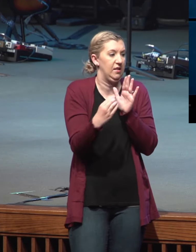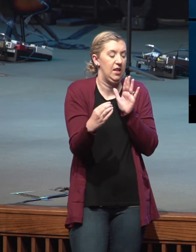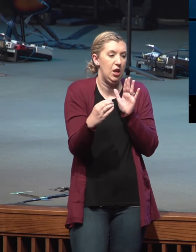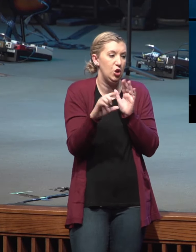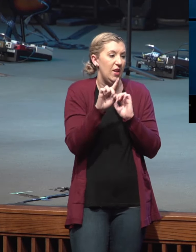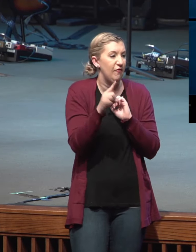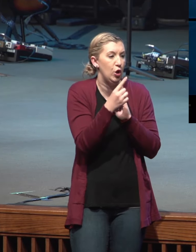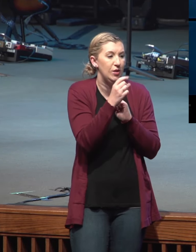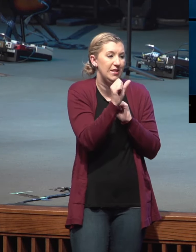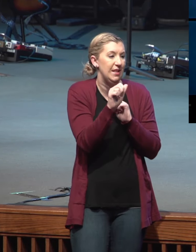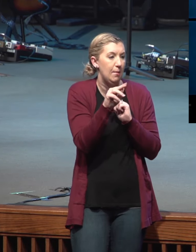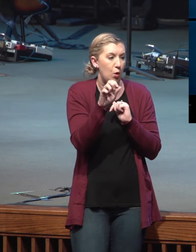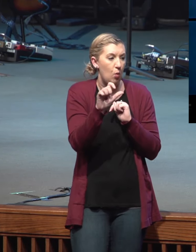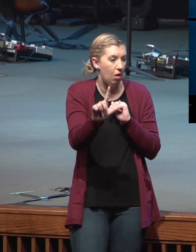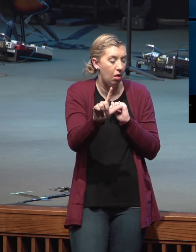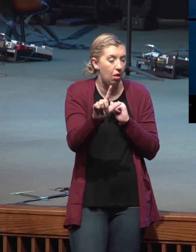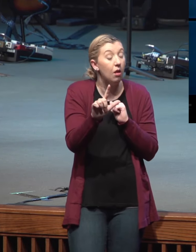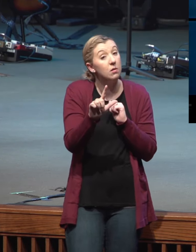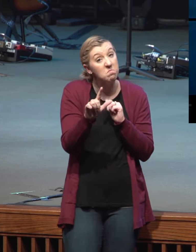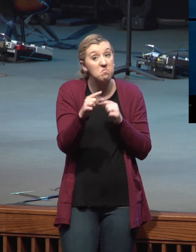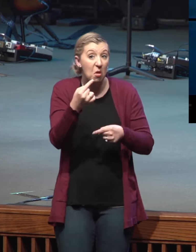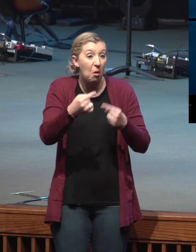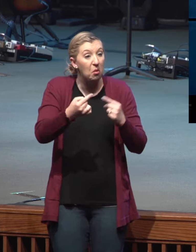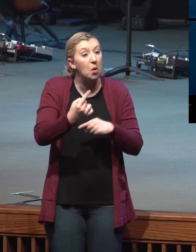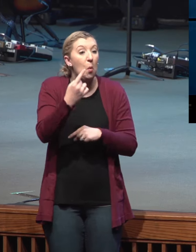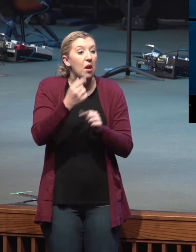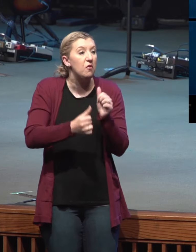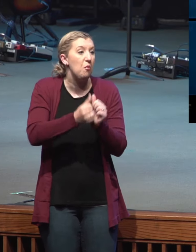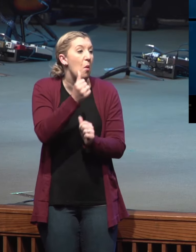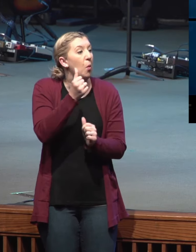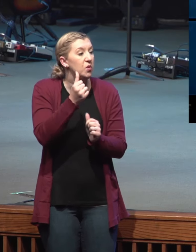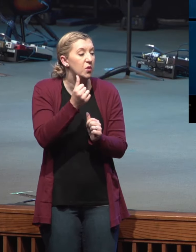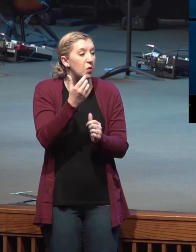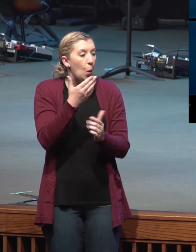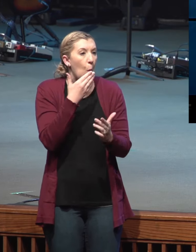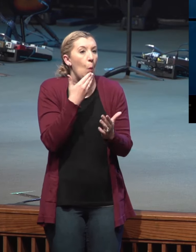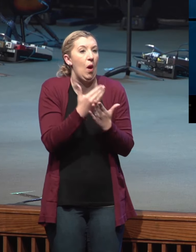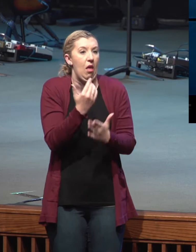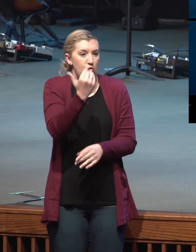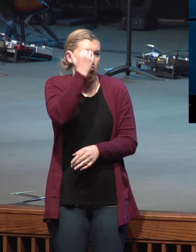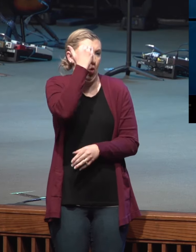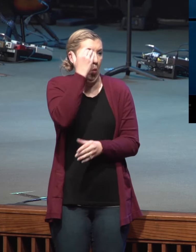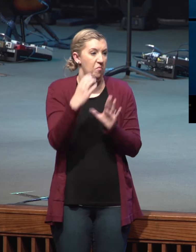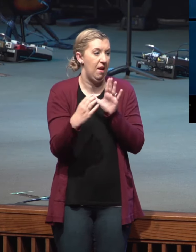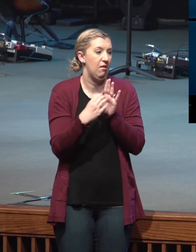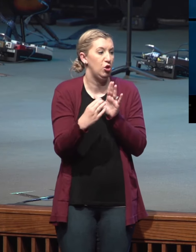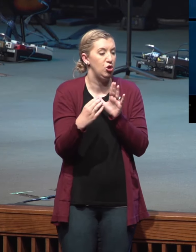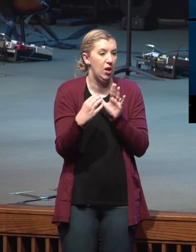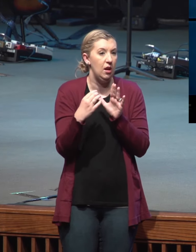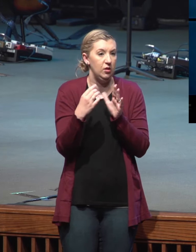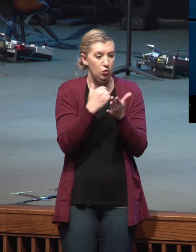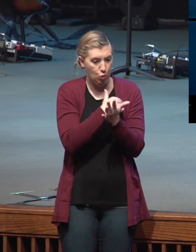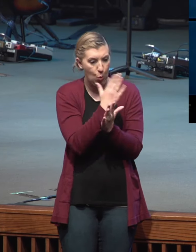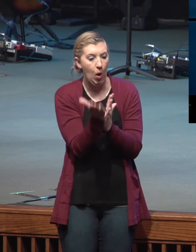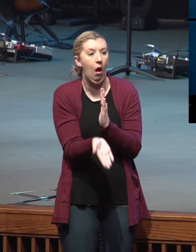1 Samuel, and arguably one of the most well-known passages in